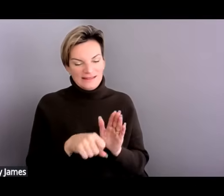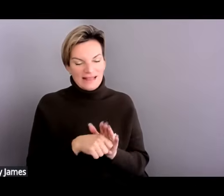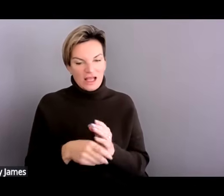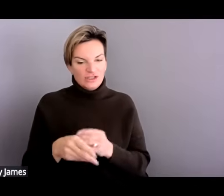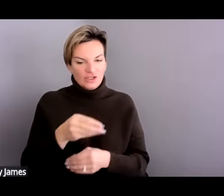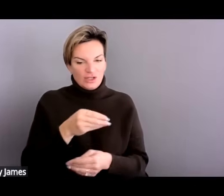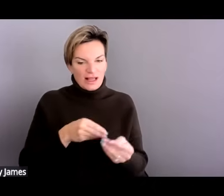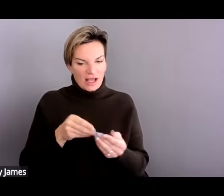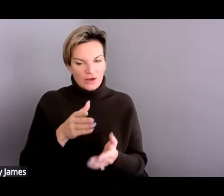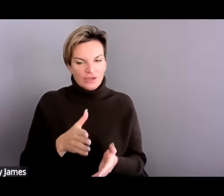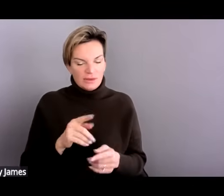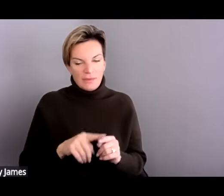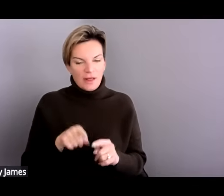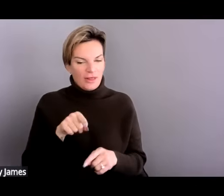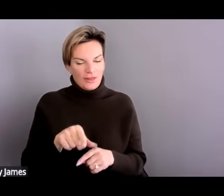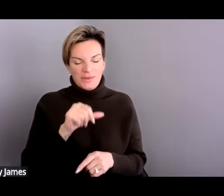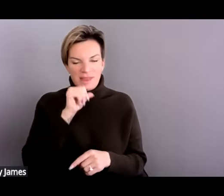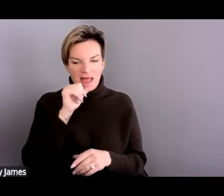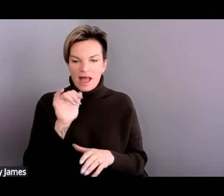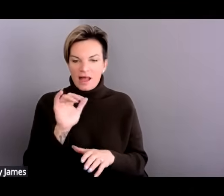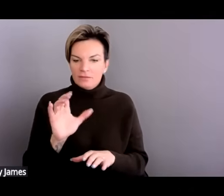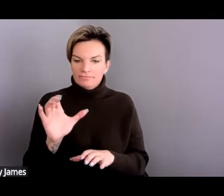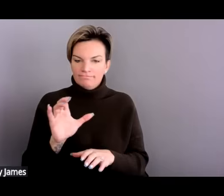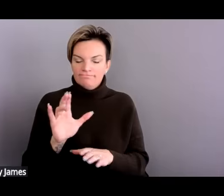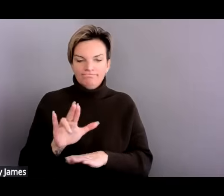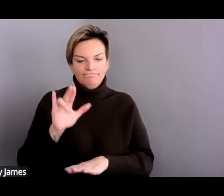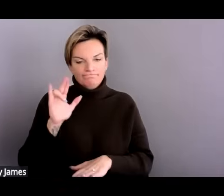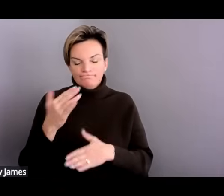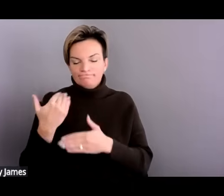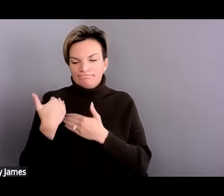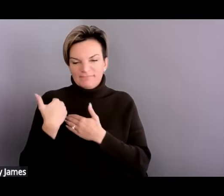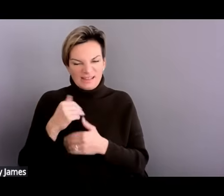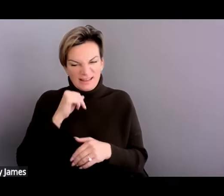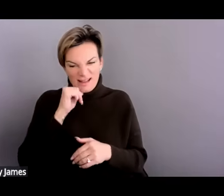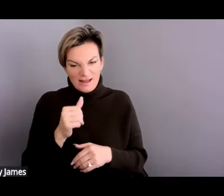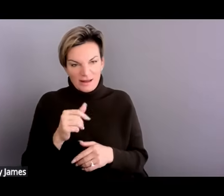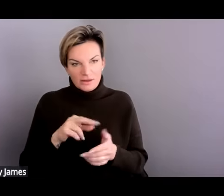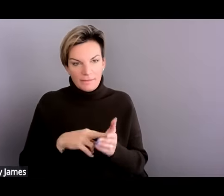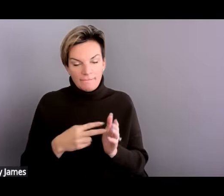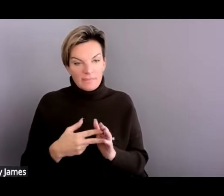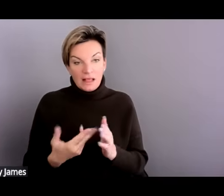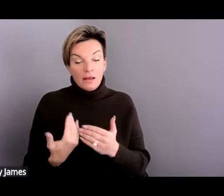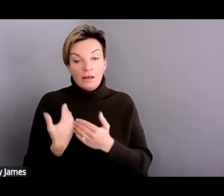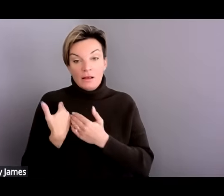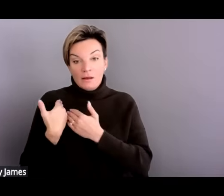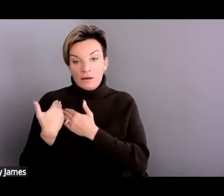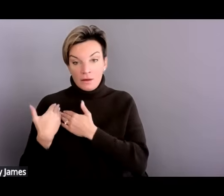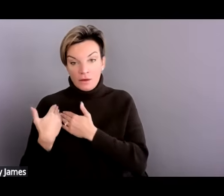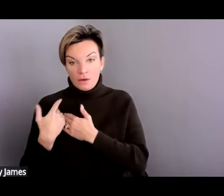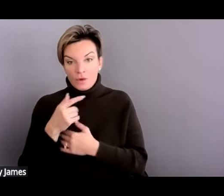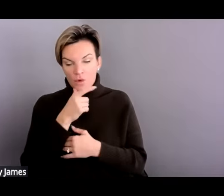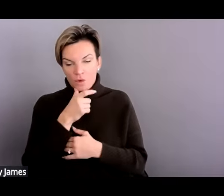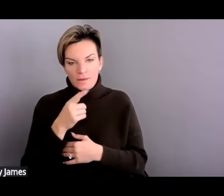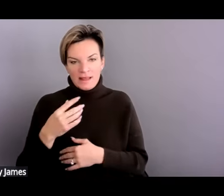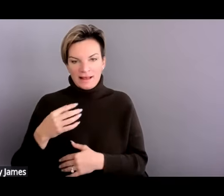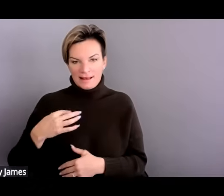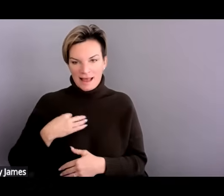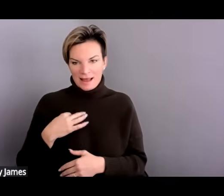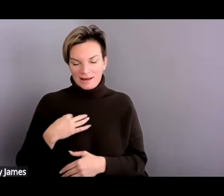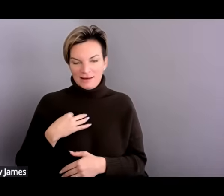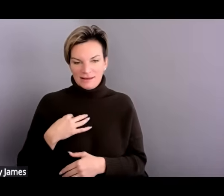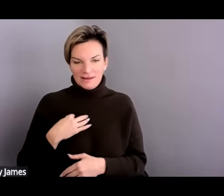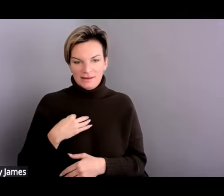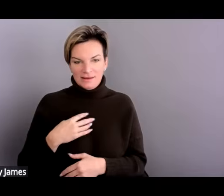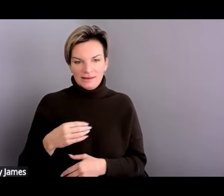job. And I think that this does put a burden on the person, the candidate or the ballot question